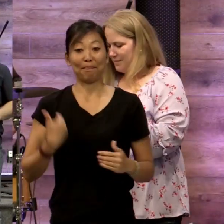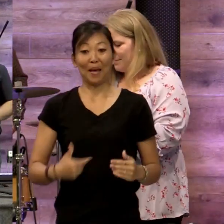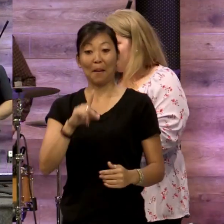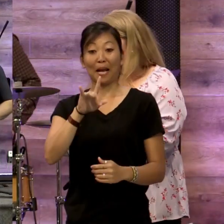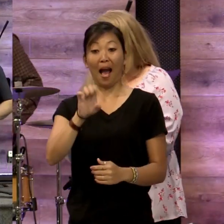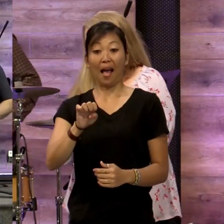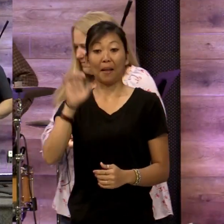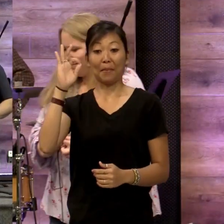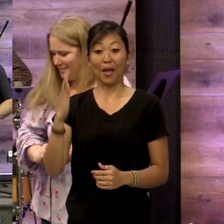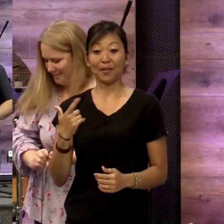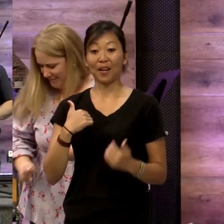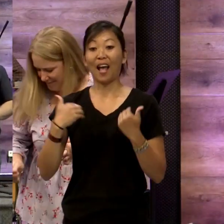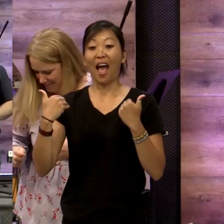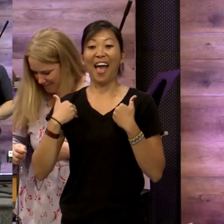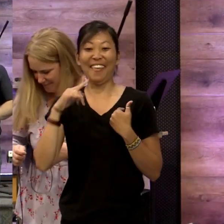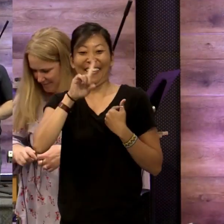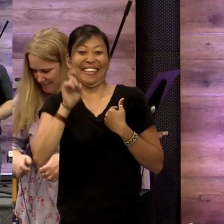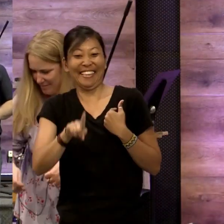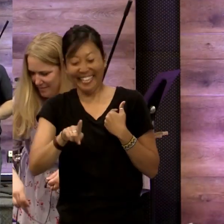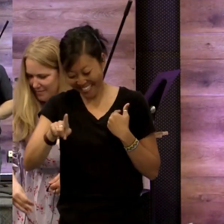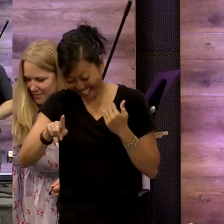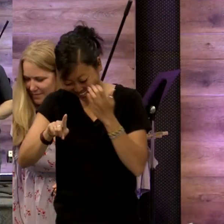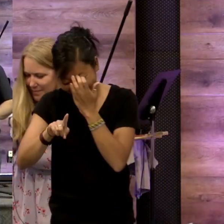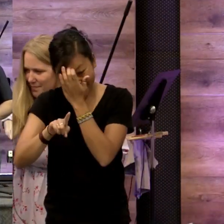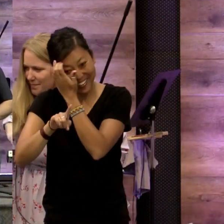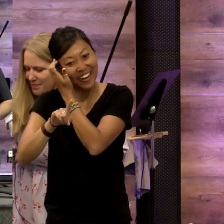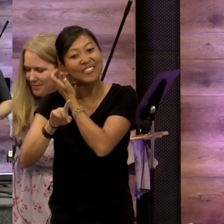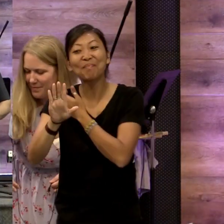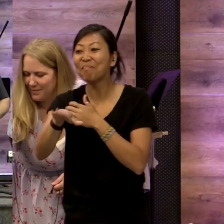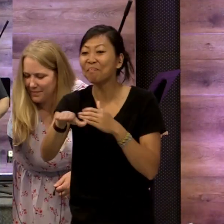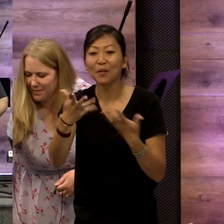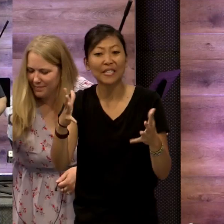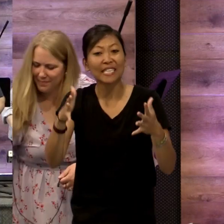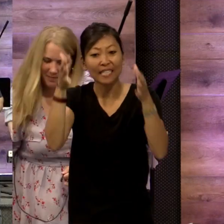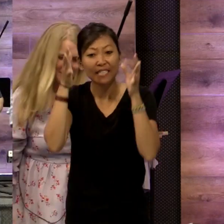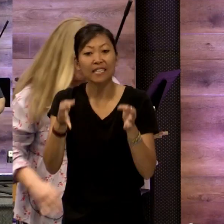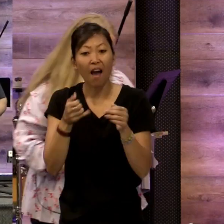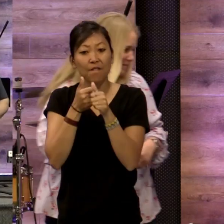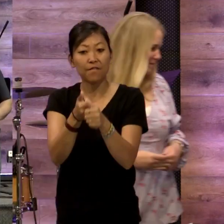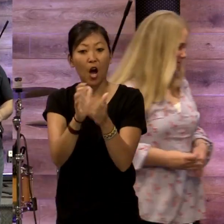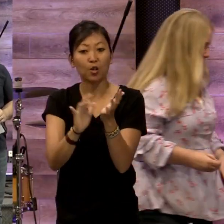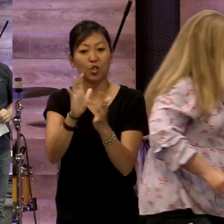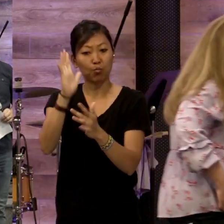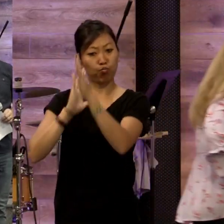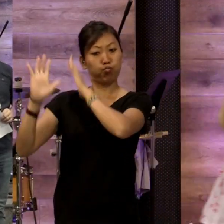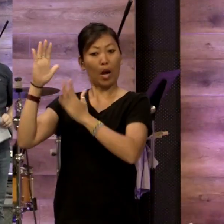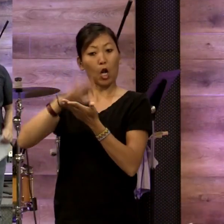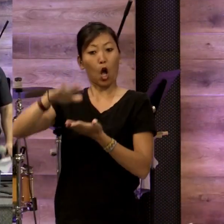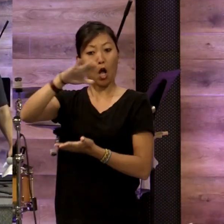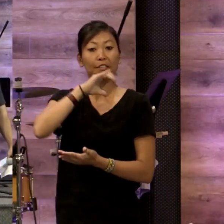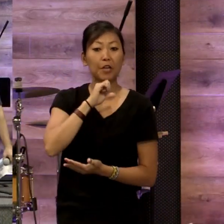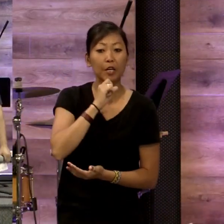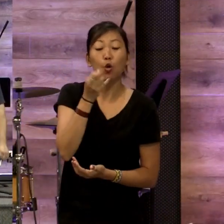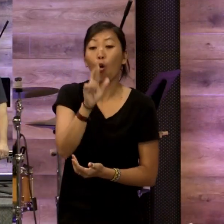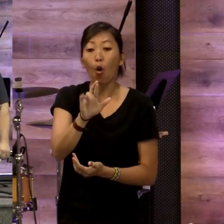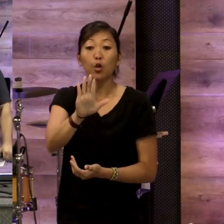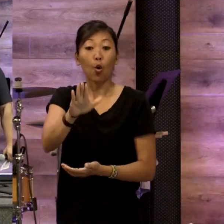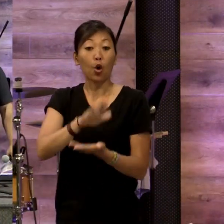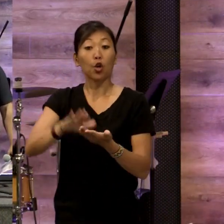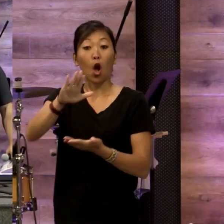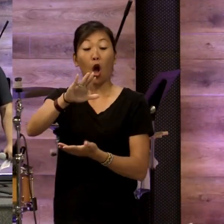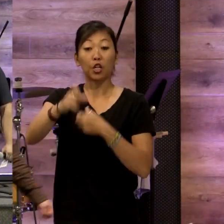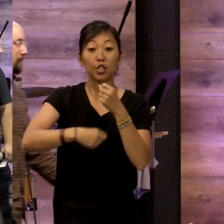you. How many of you either decided to follow Jesus in college or your college years